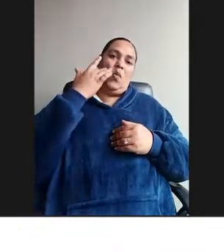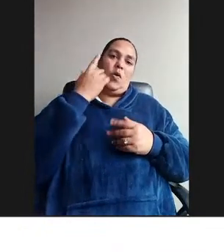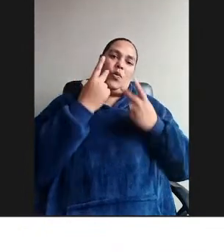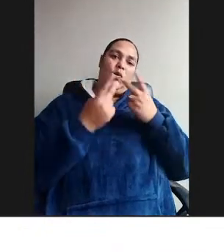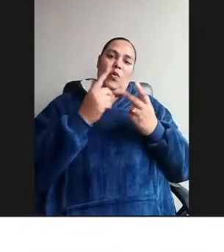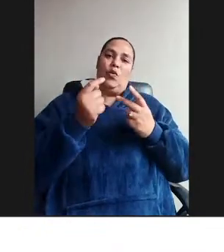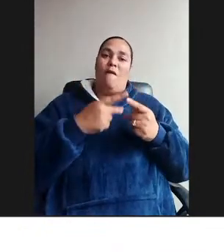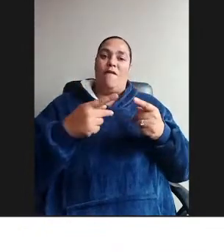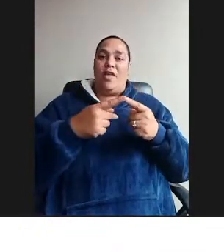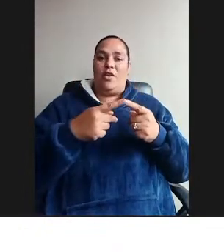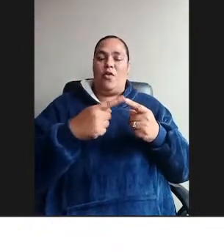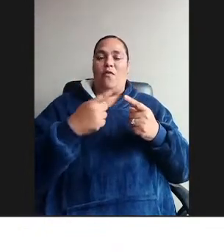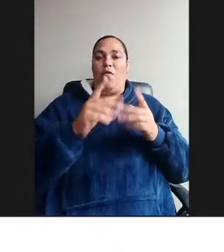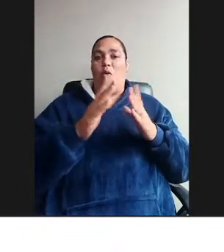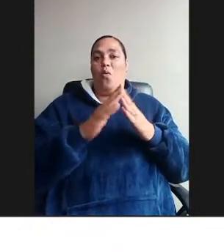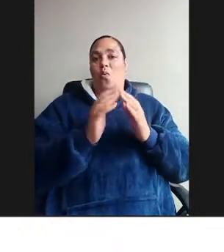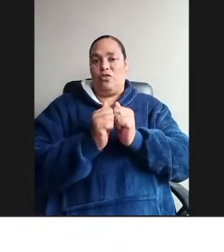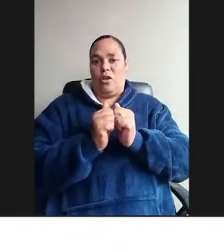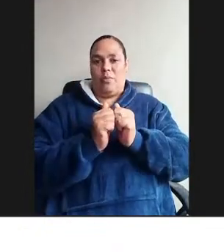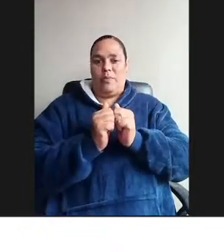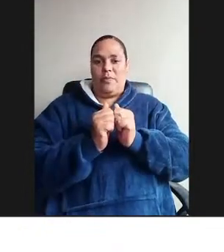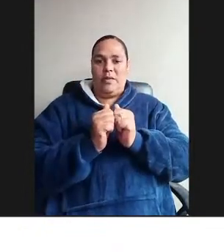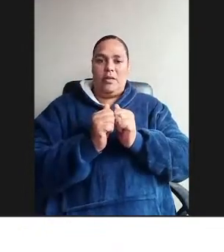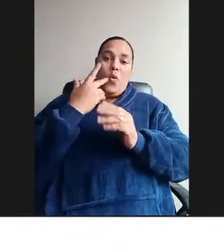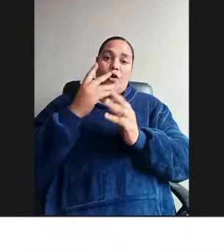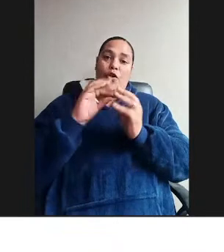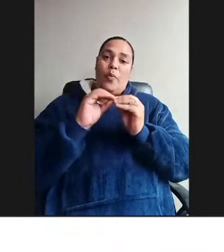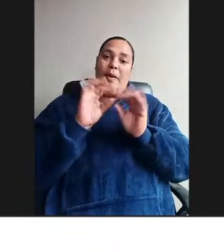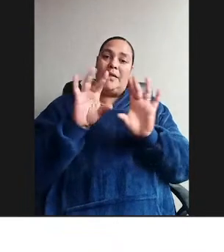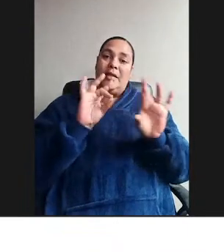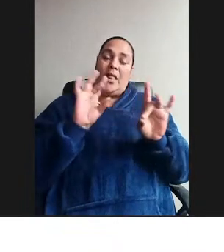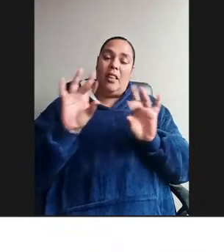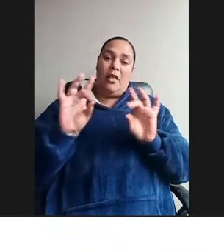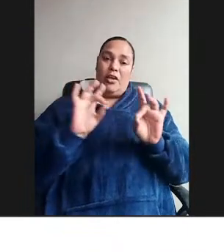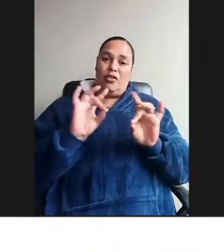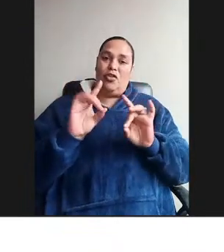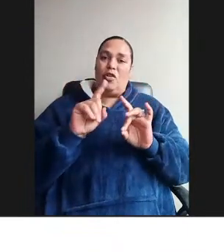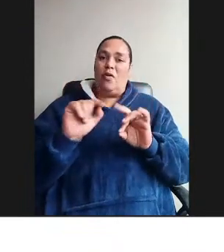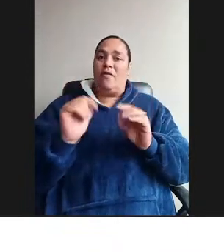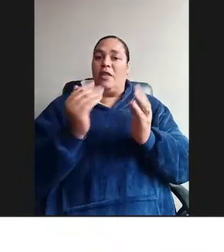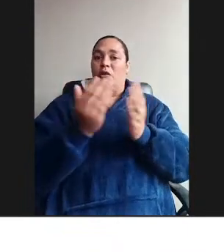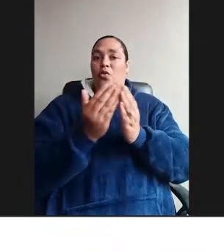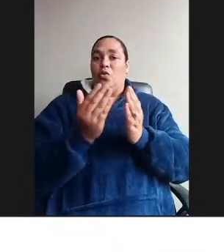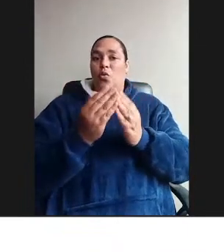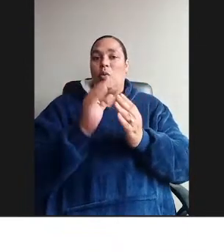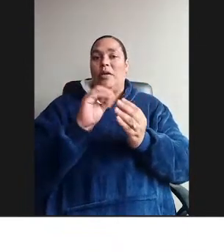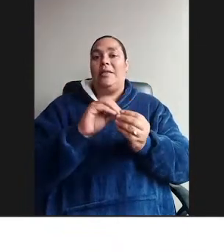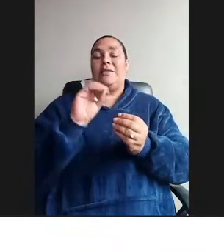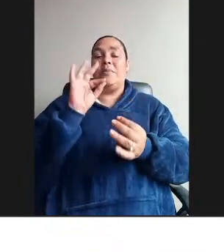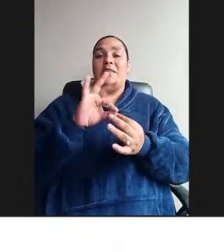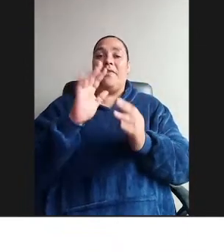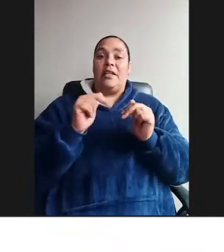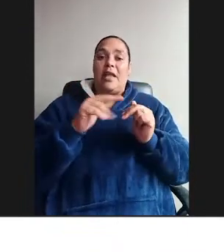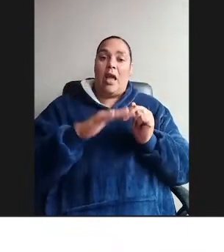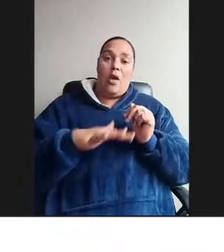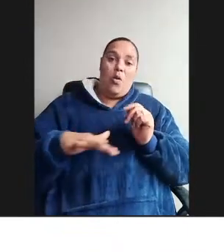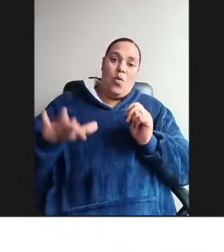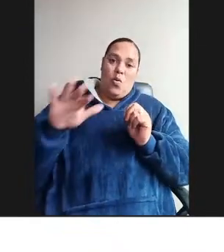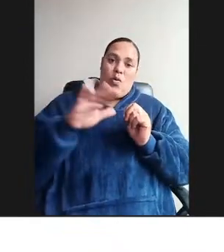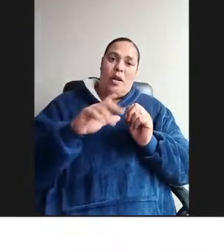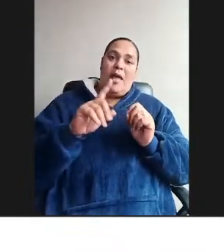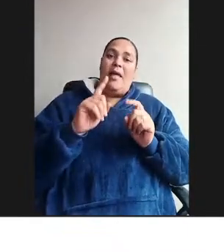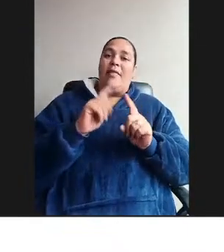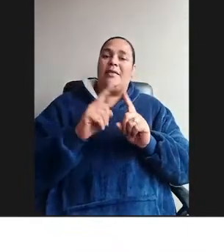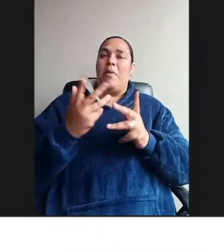for workshops and so on. So when making a selection of a school in a specific town, to maybe just engage with